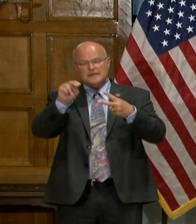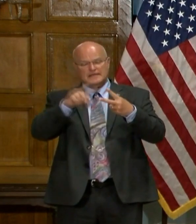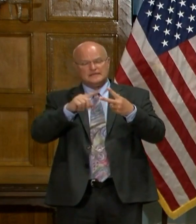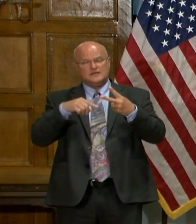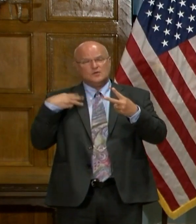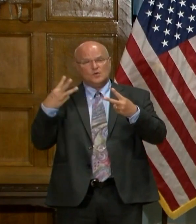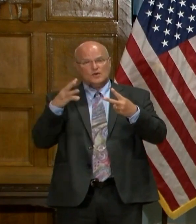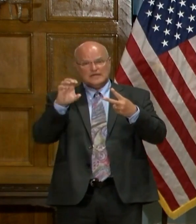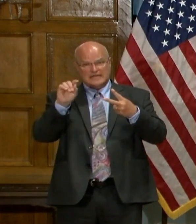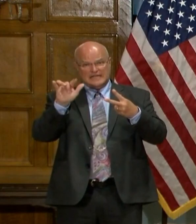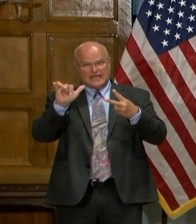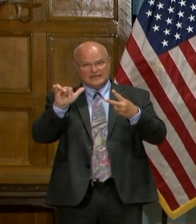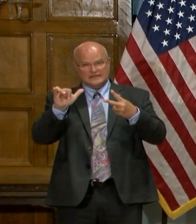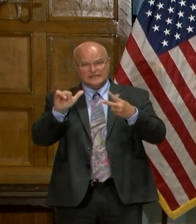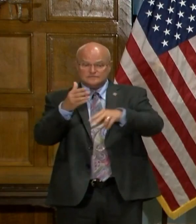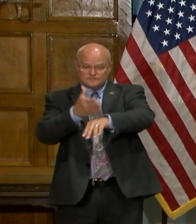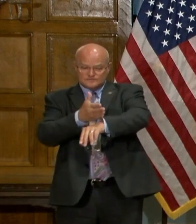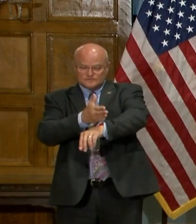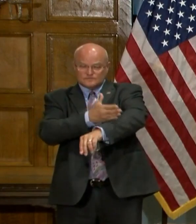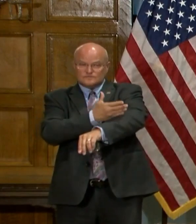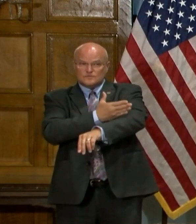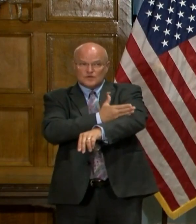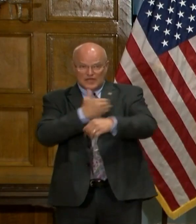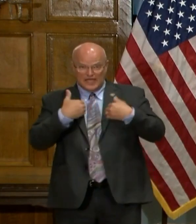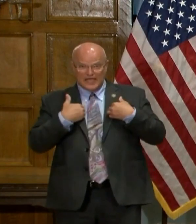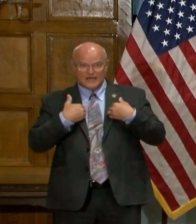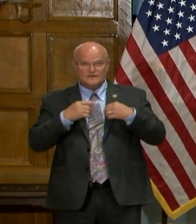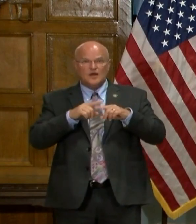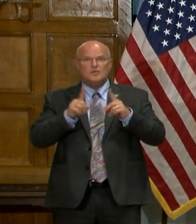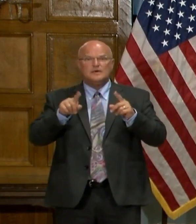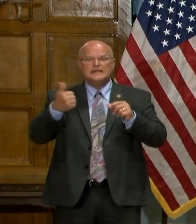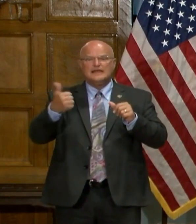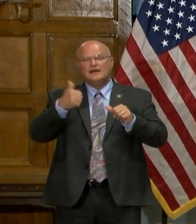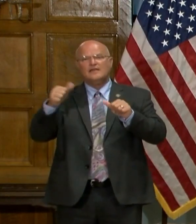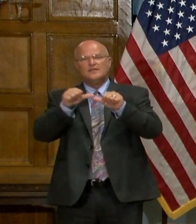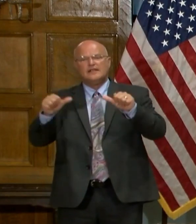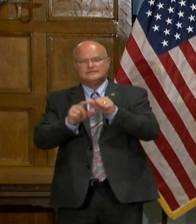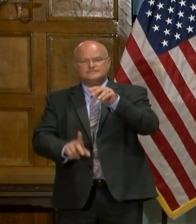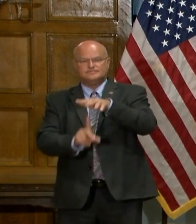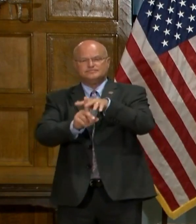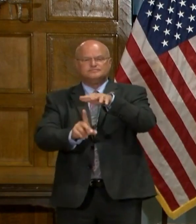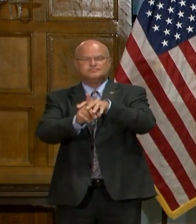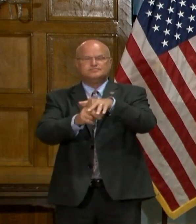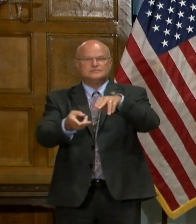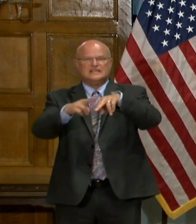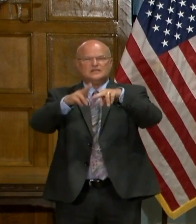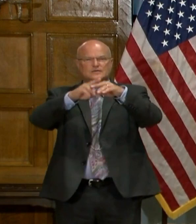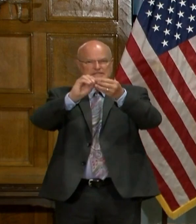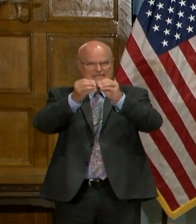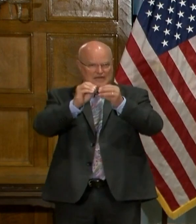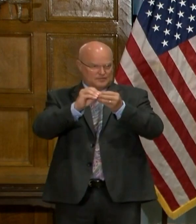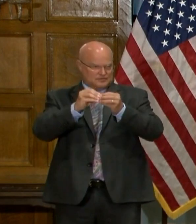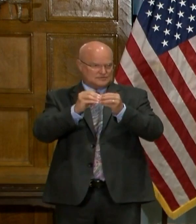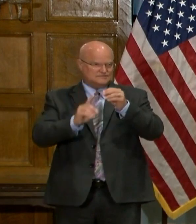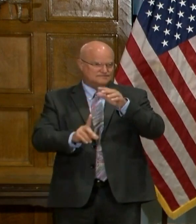some progress there, but we have other areas where we have increased cases coming up. We